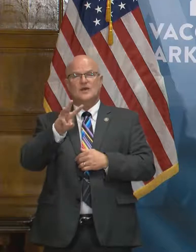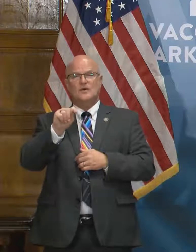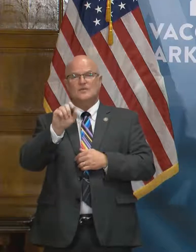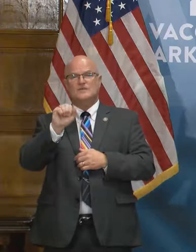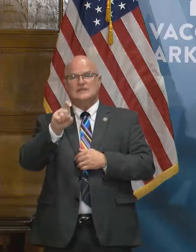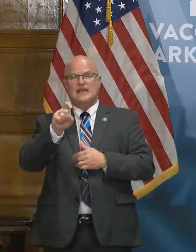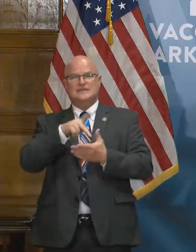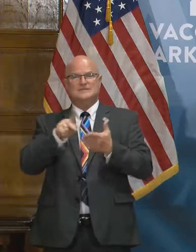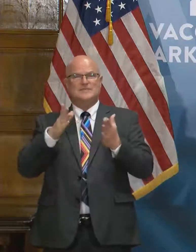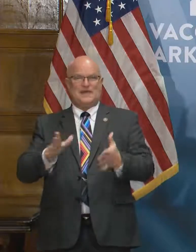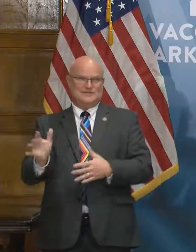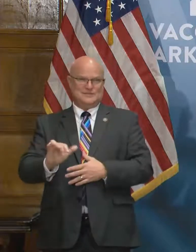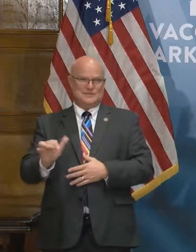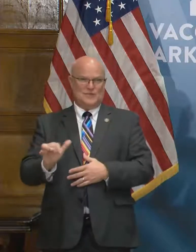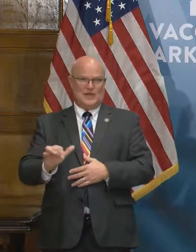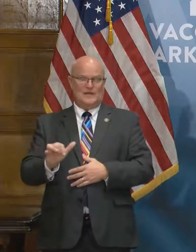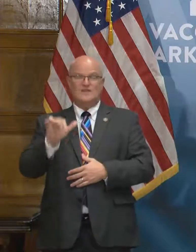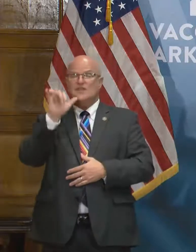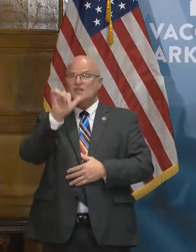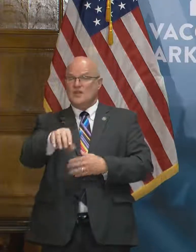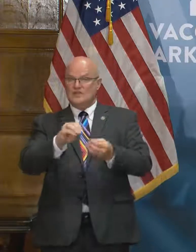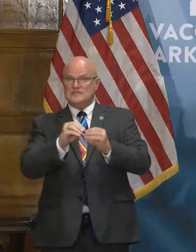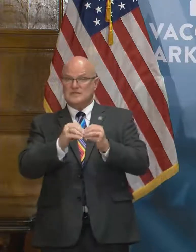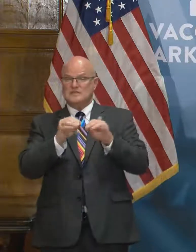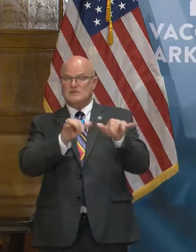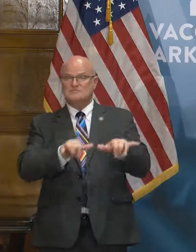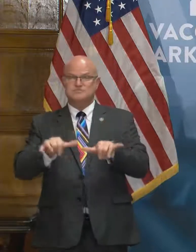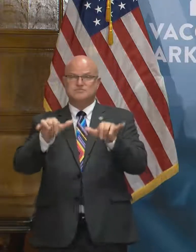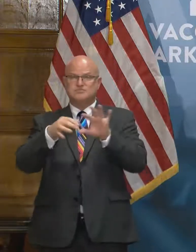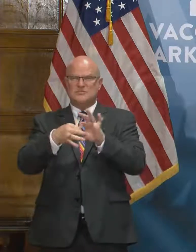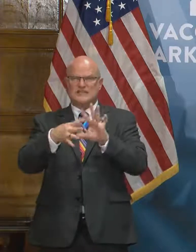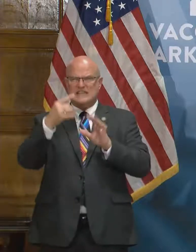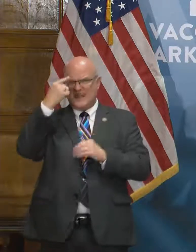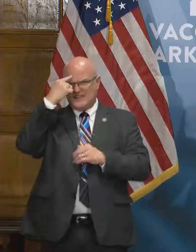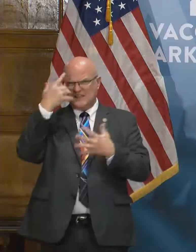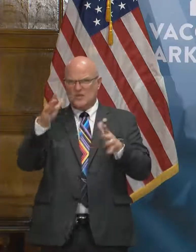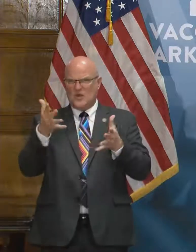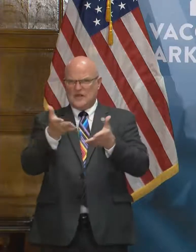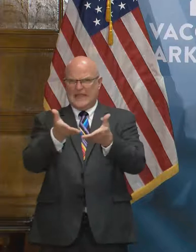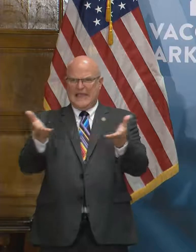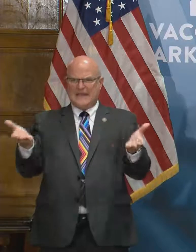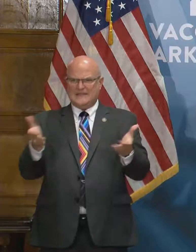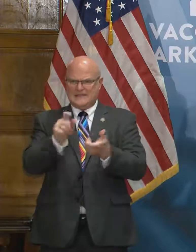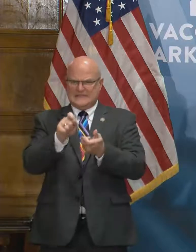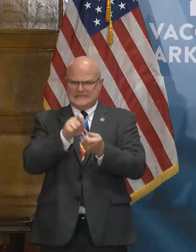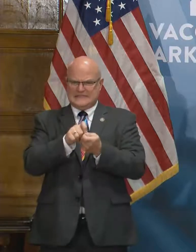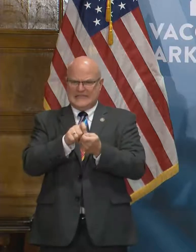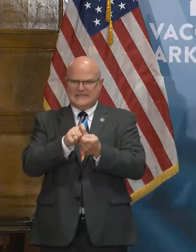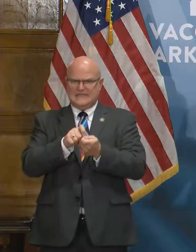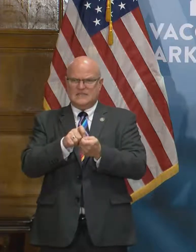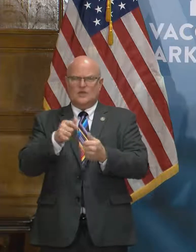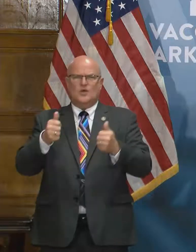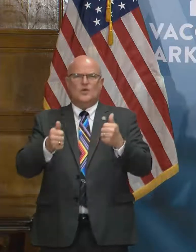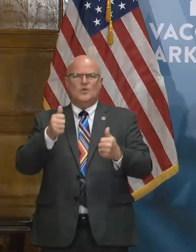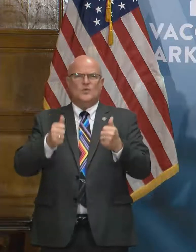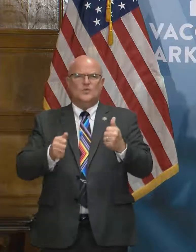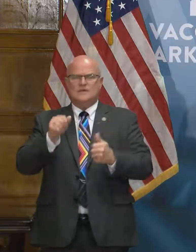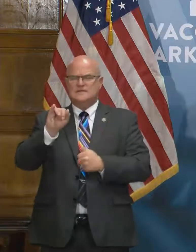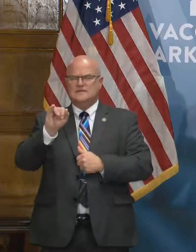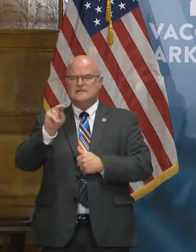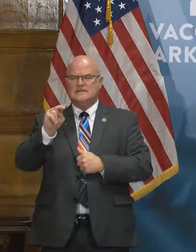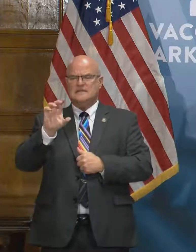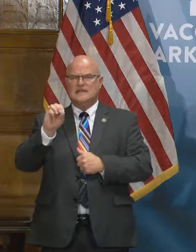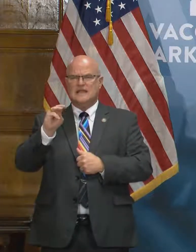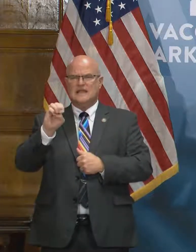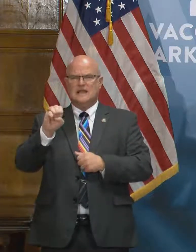as well. So those numbers will all be released. I think they're already out there exactly as to which income categories